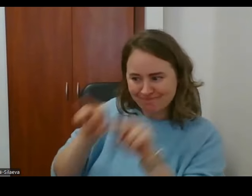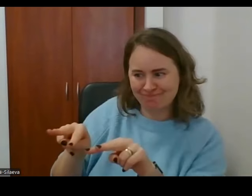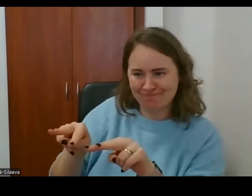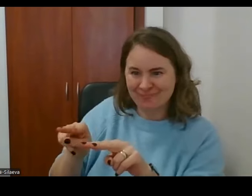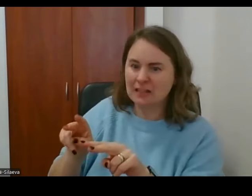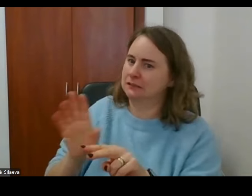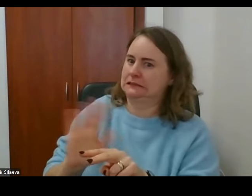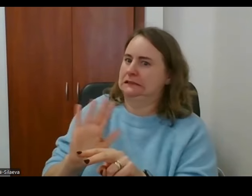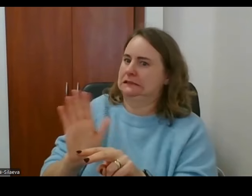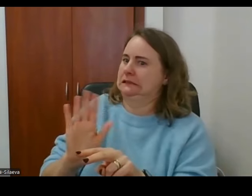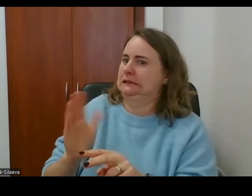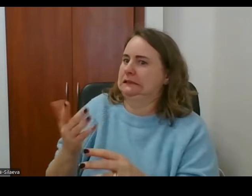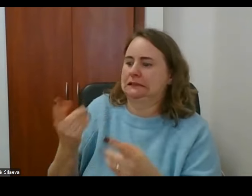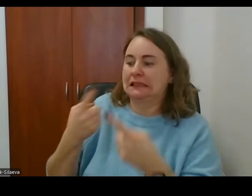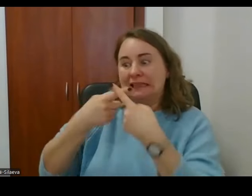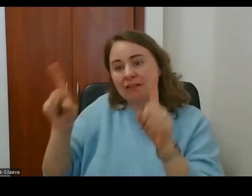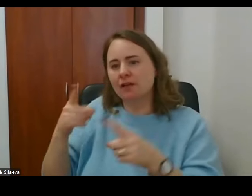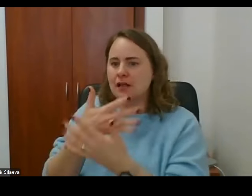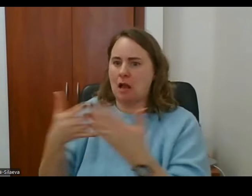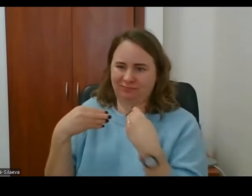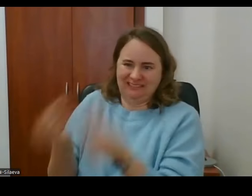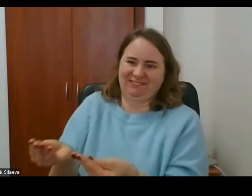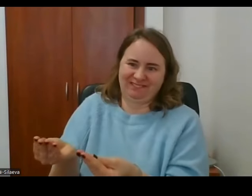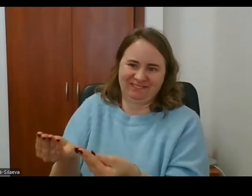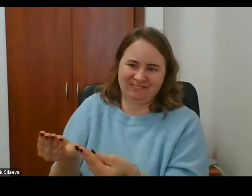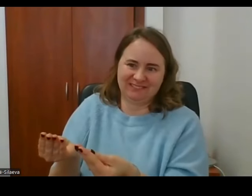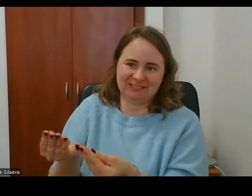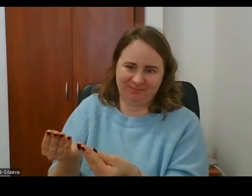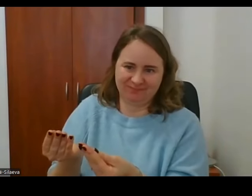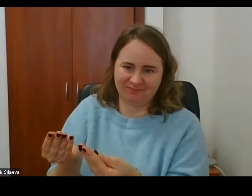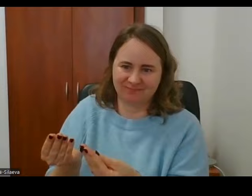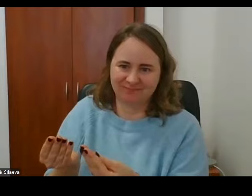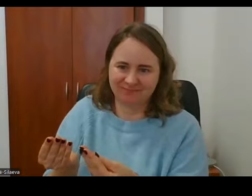getting more and bigger.